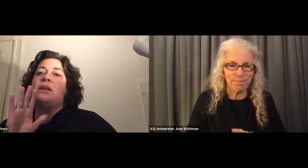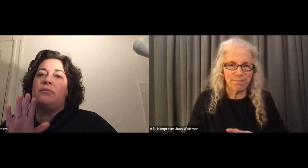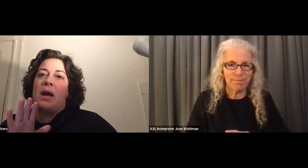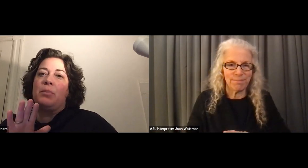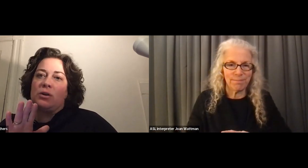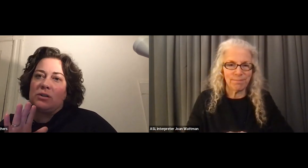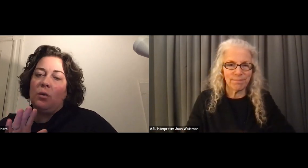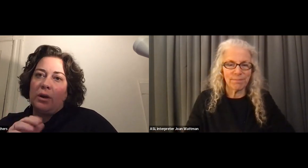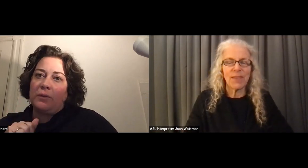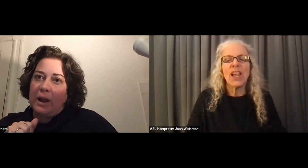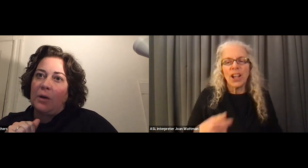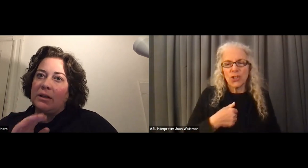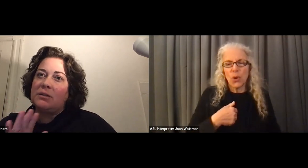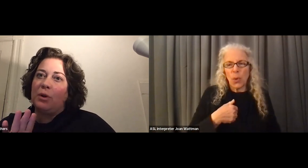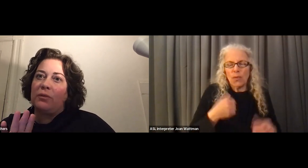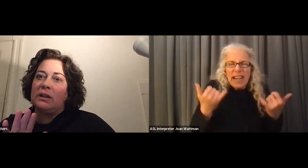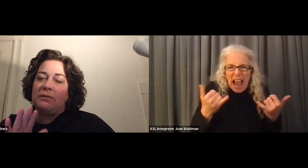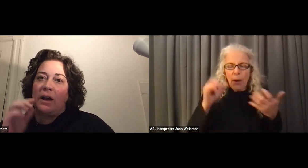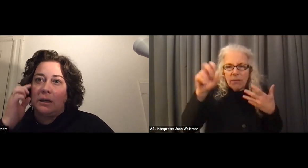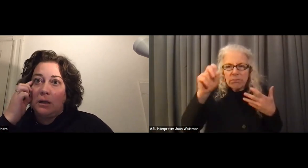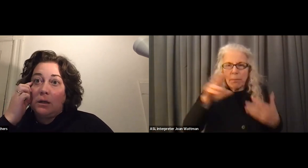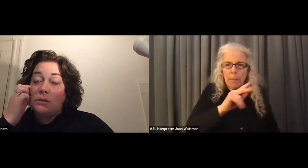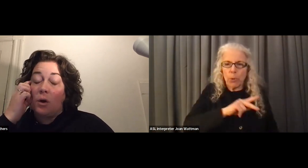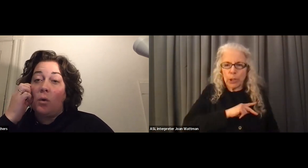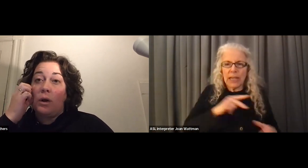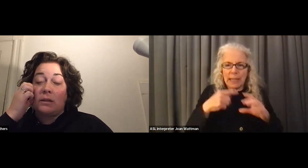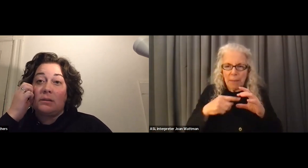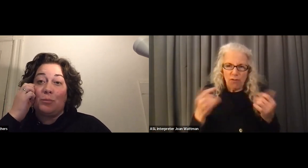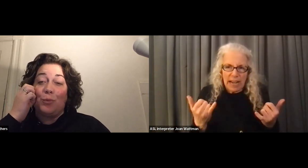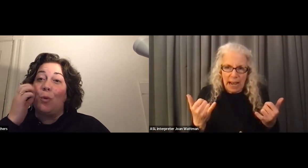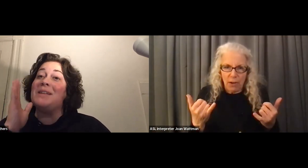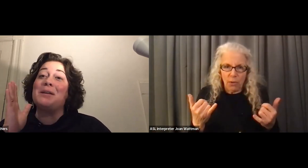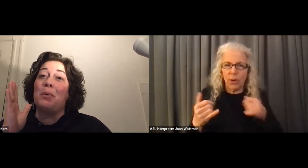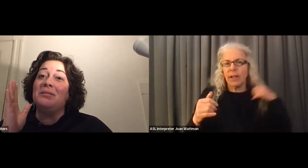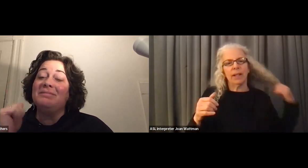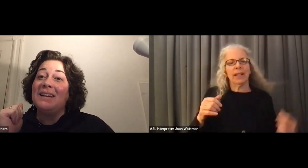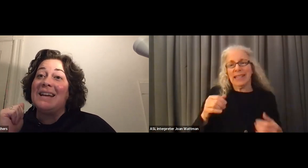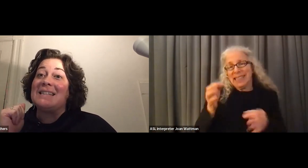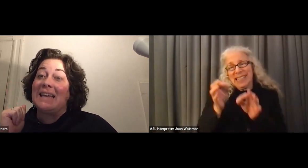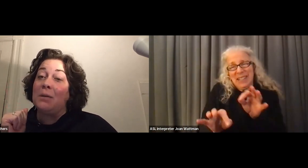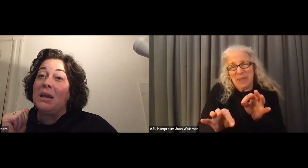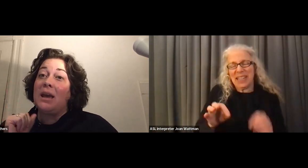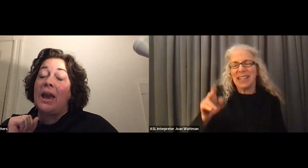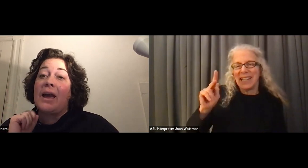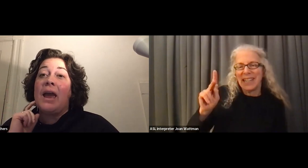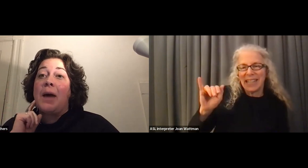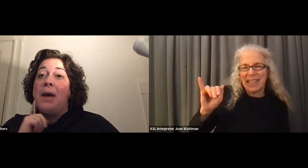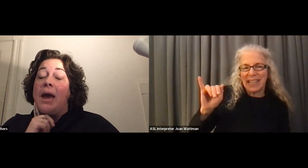I'll just give my personal one for now. That's perfectly fine. So it's quite simple. It's